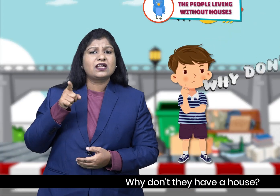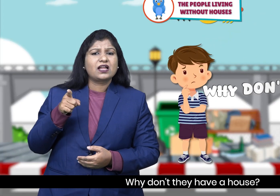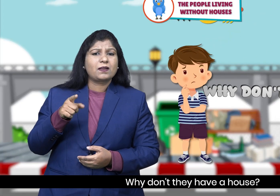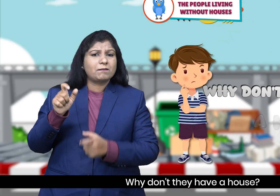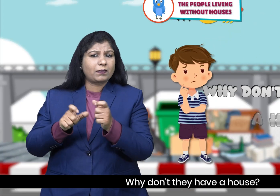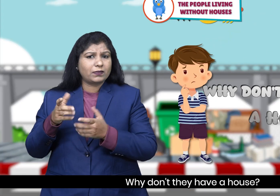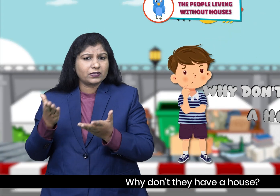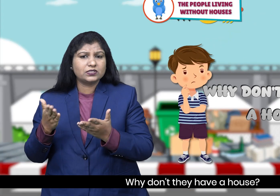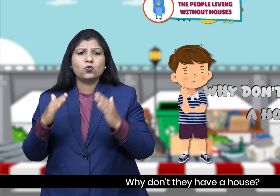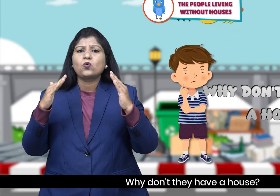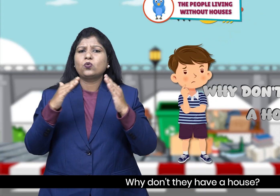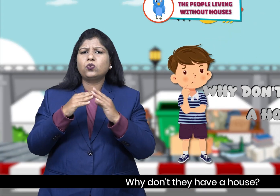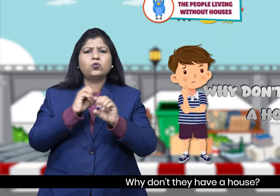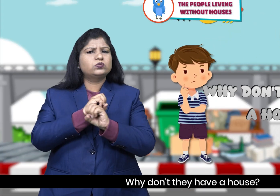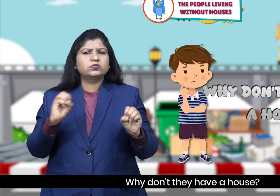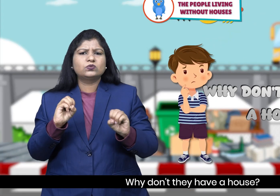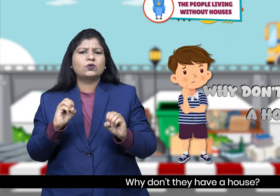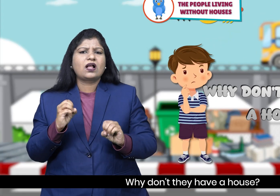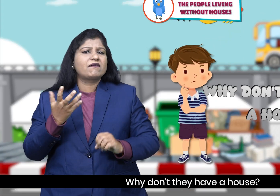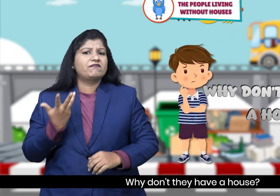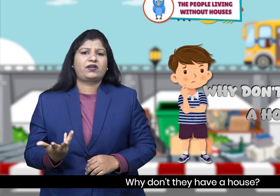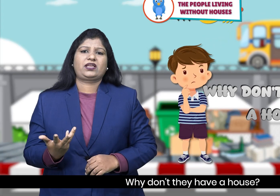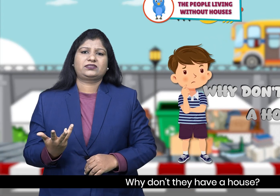Why don't they have a house?